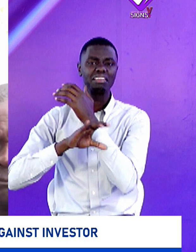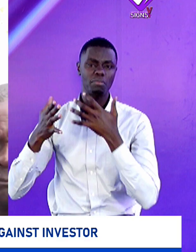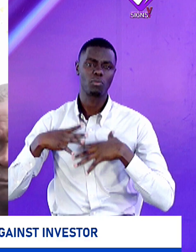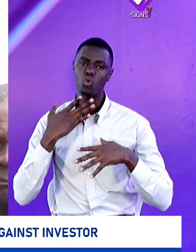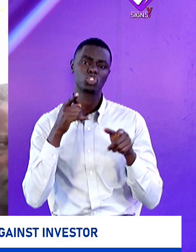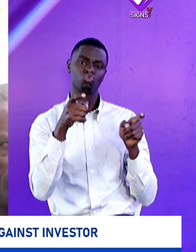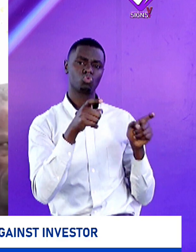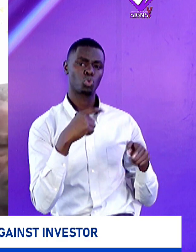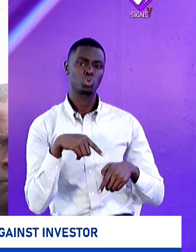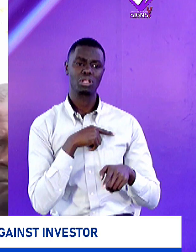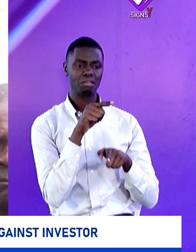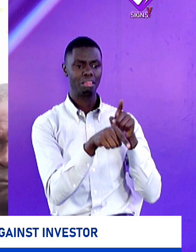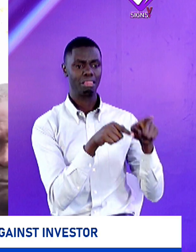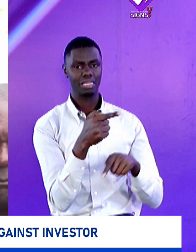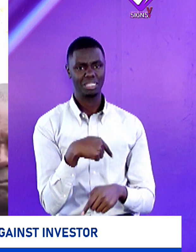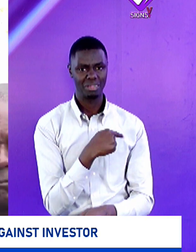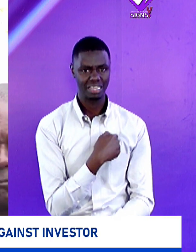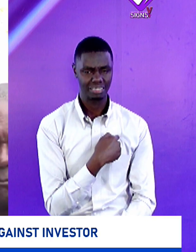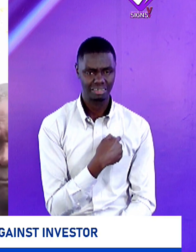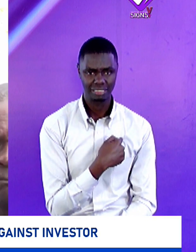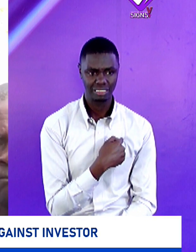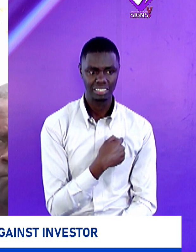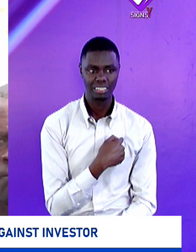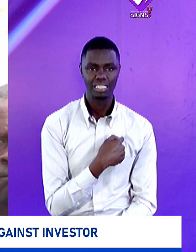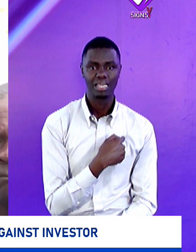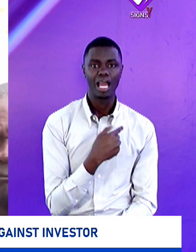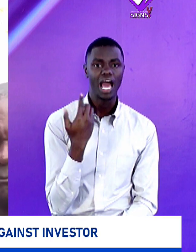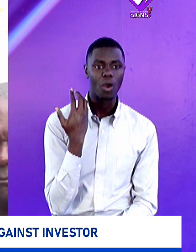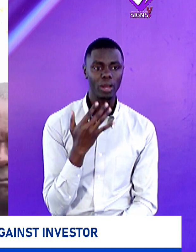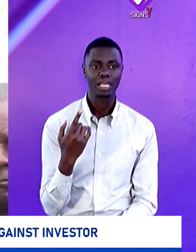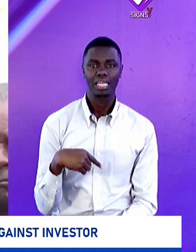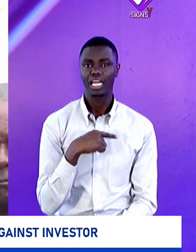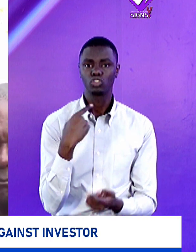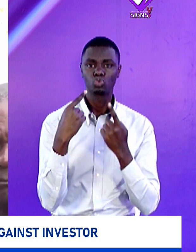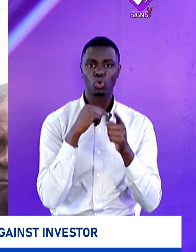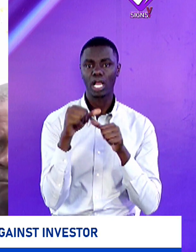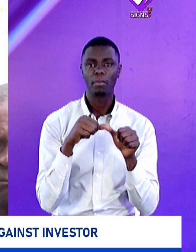They want to intimidate us. They don't want us to talk about the swamp.